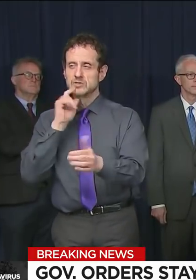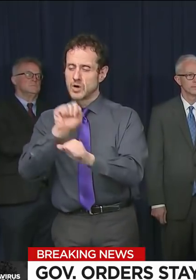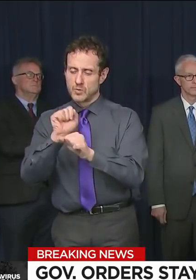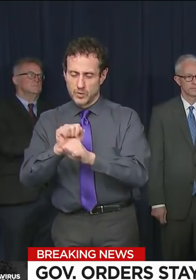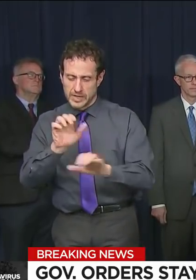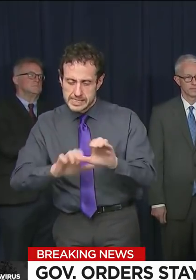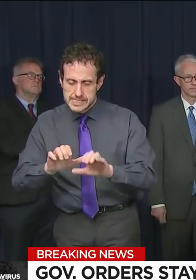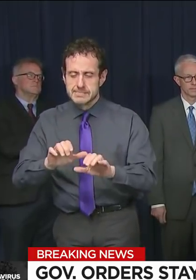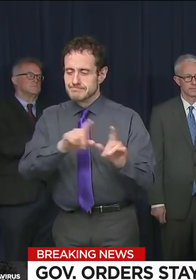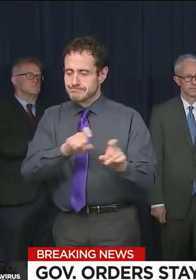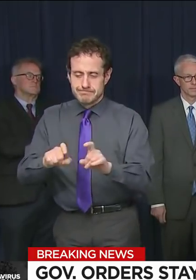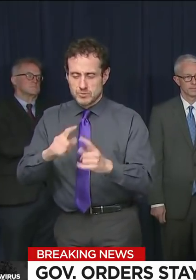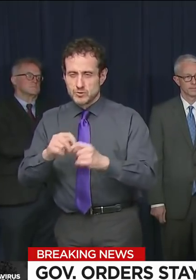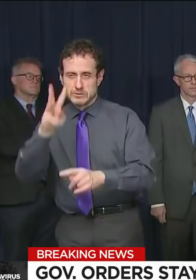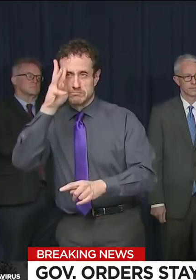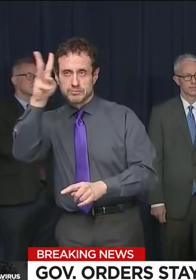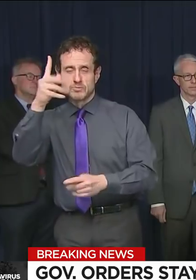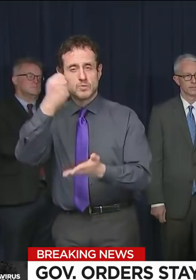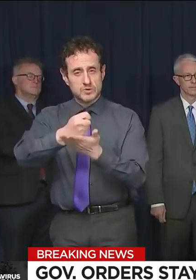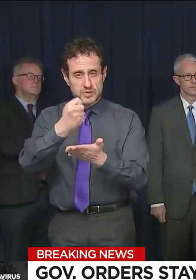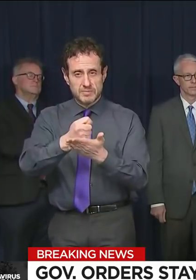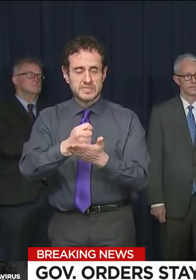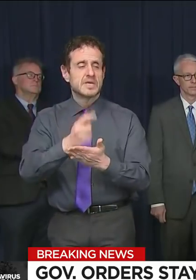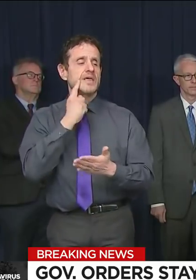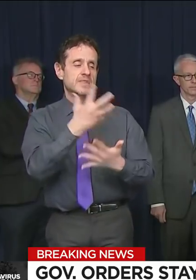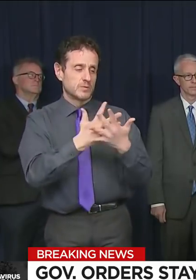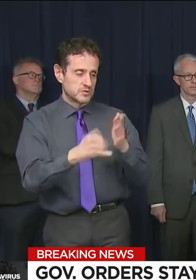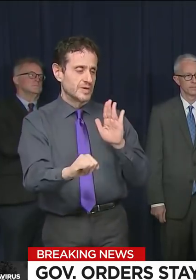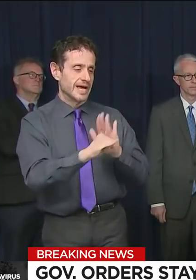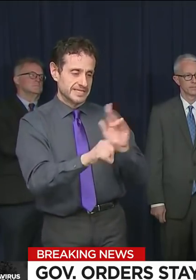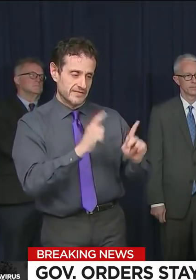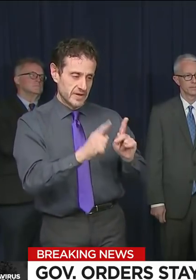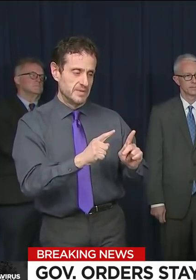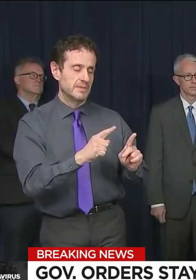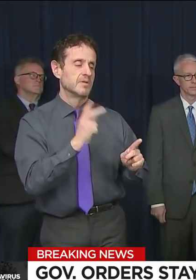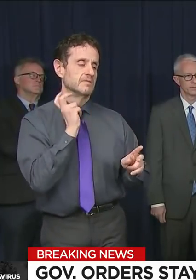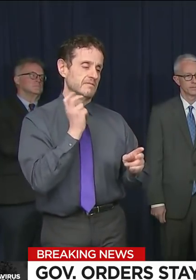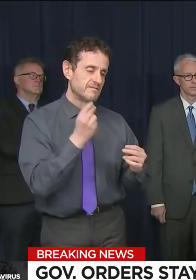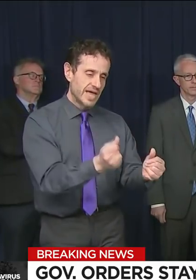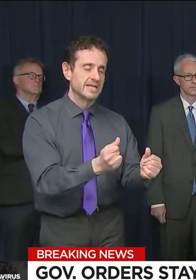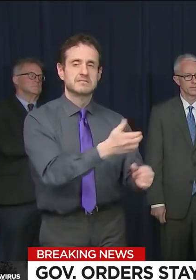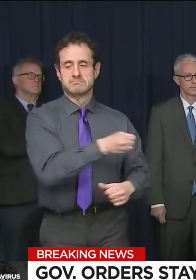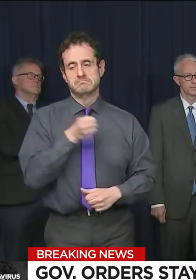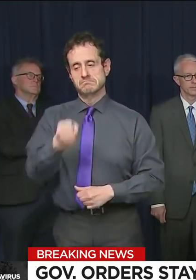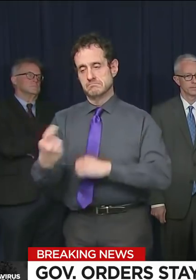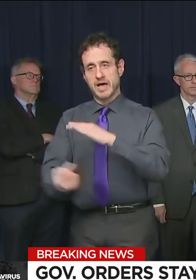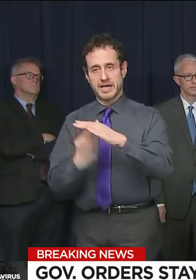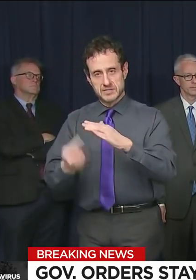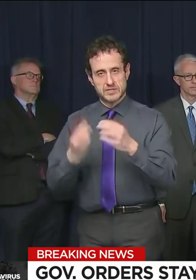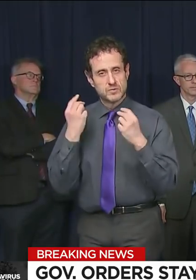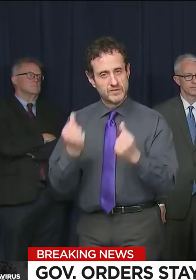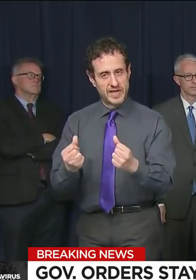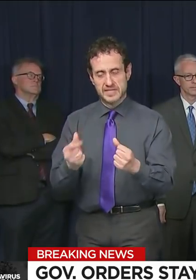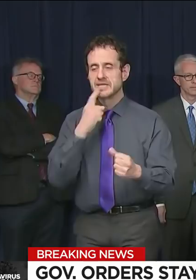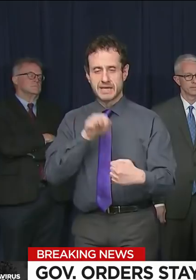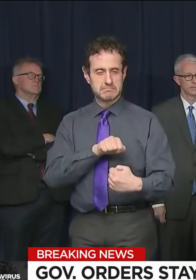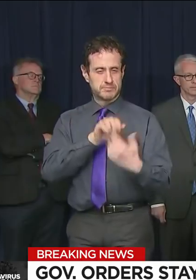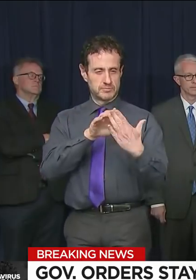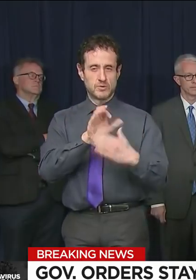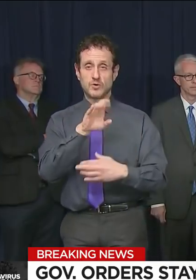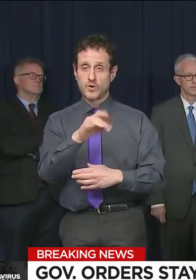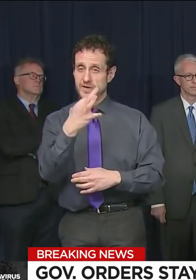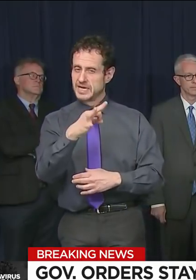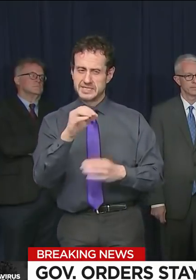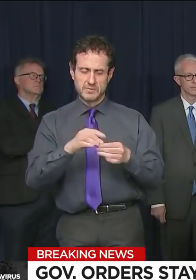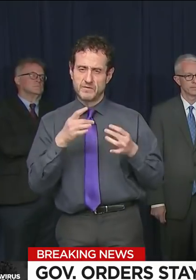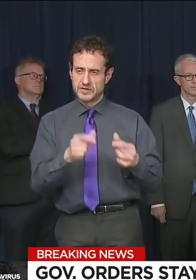screen people more effectively, isolate them more quickly, and attack this more efficiently. They're going to learn, and